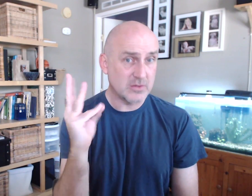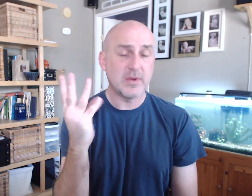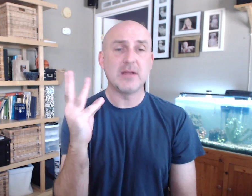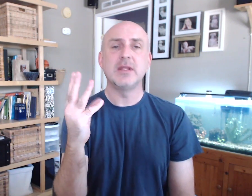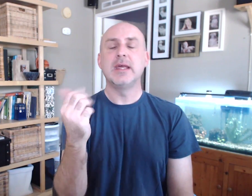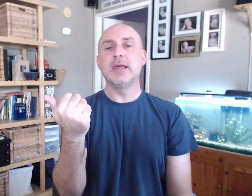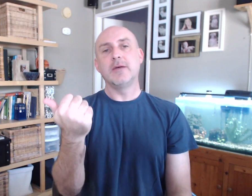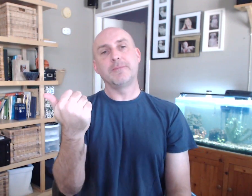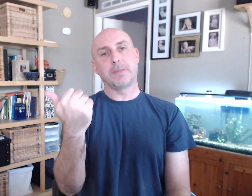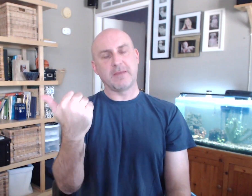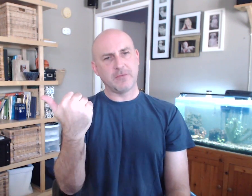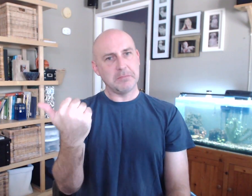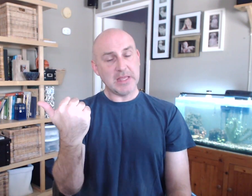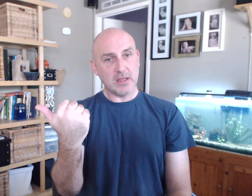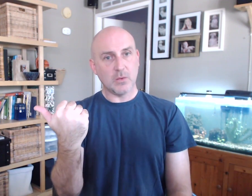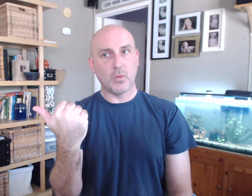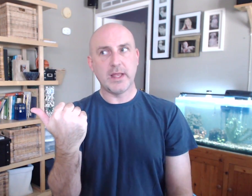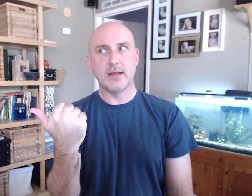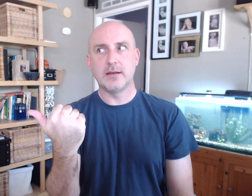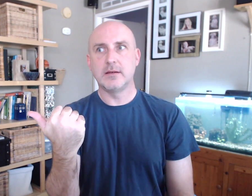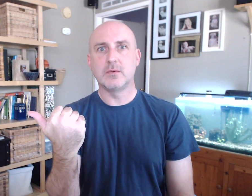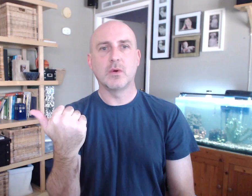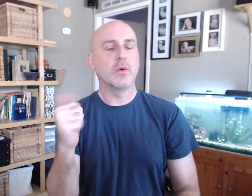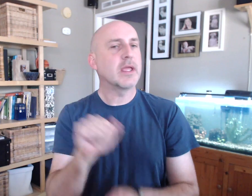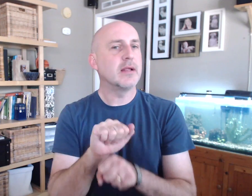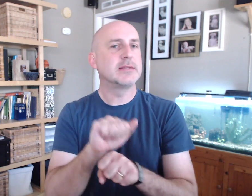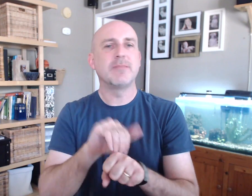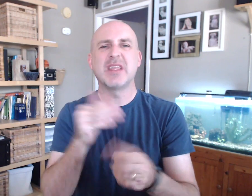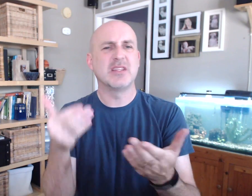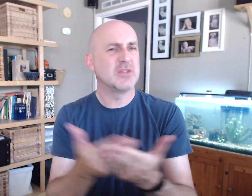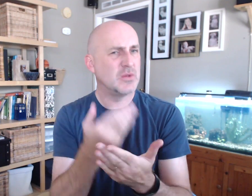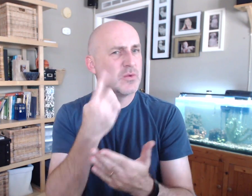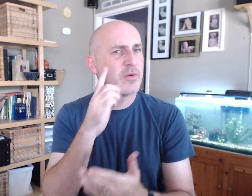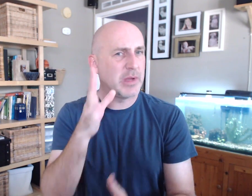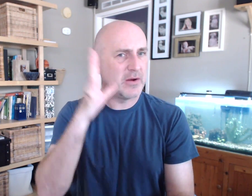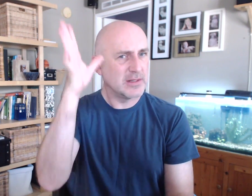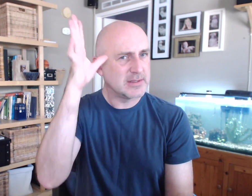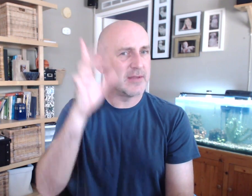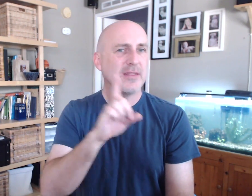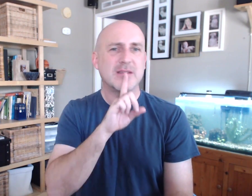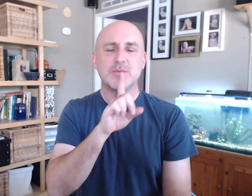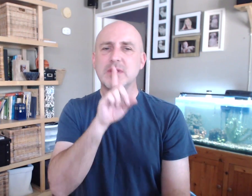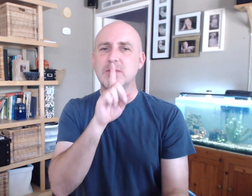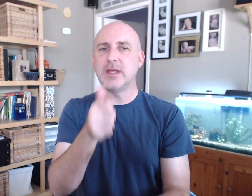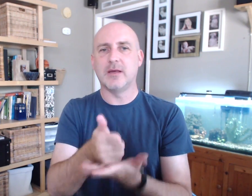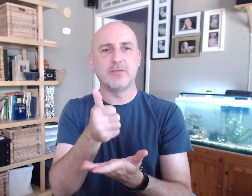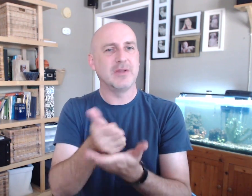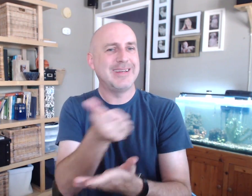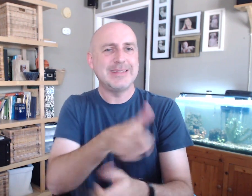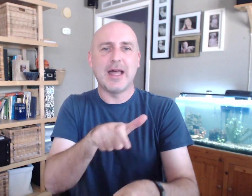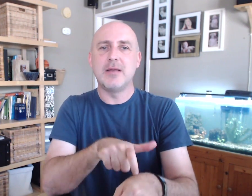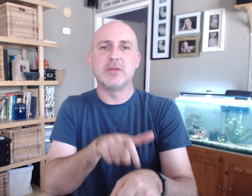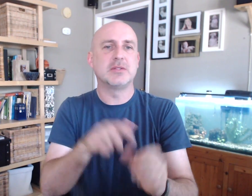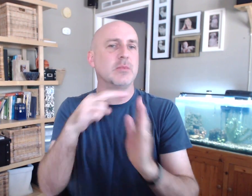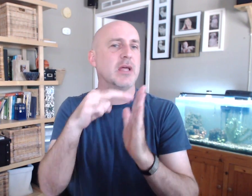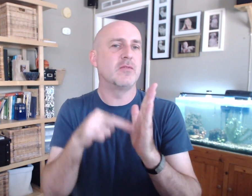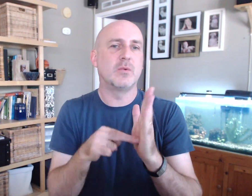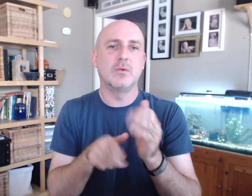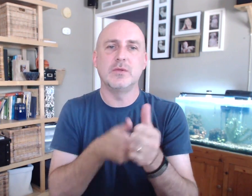around. For me, when we're working on something that's new for parents, I think it's really, really helpful. Anytime there's some kind of a rule you